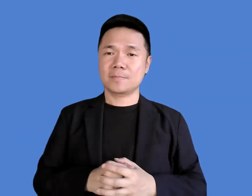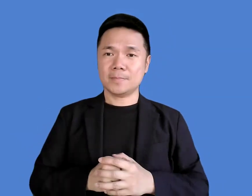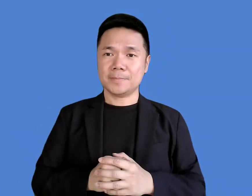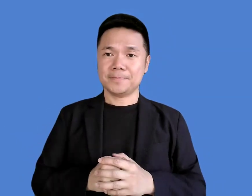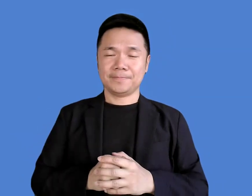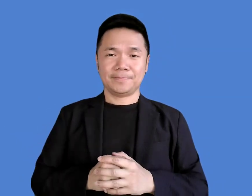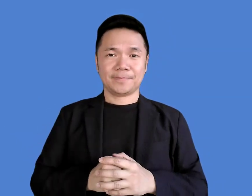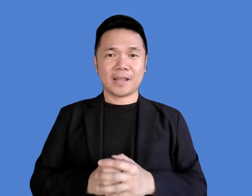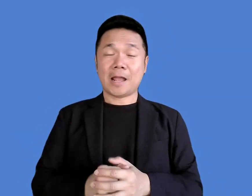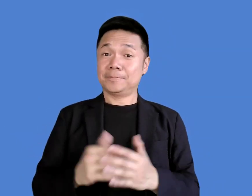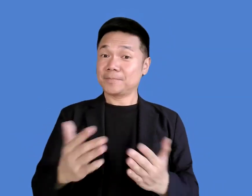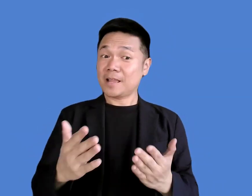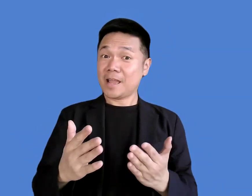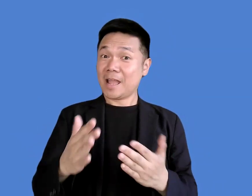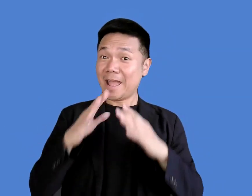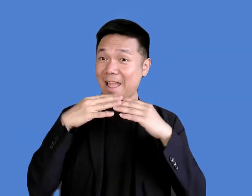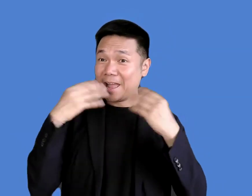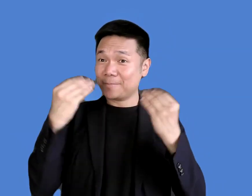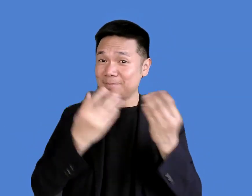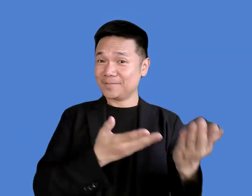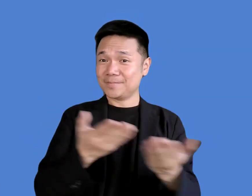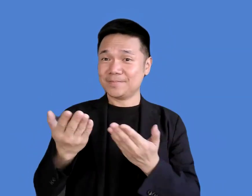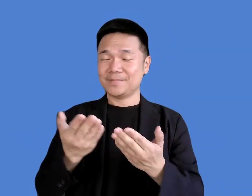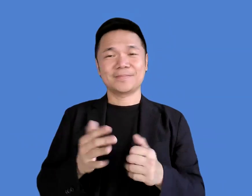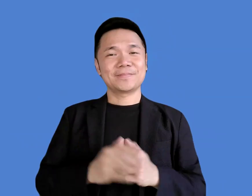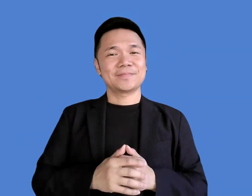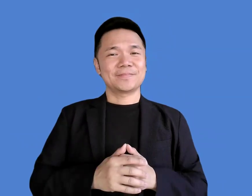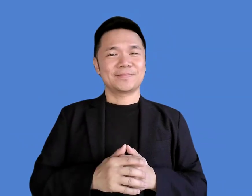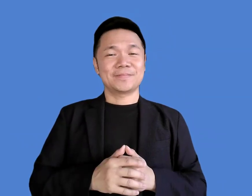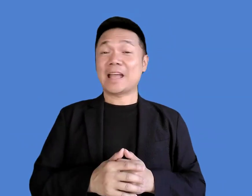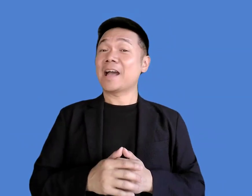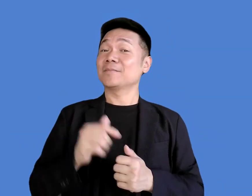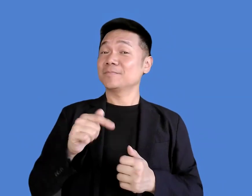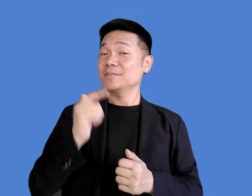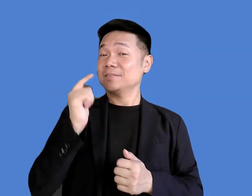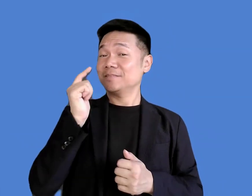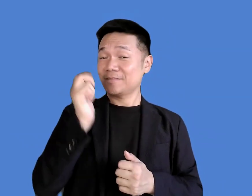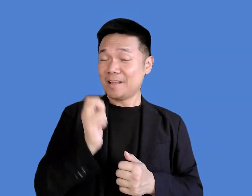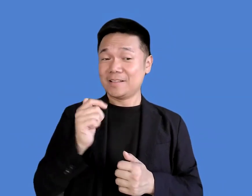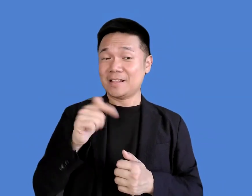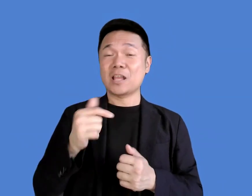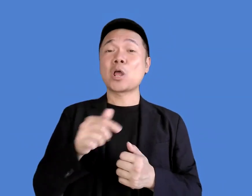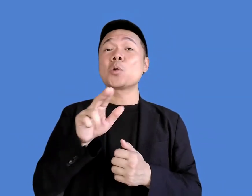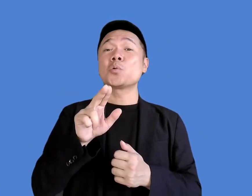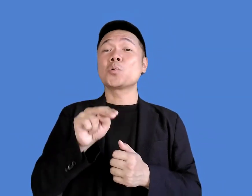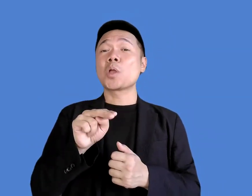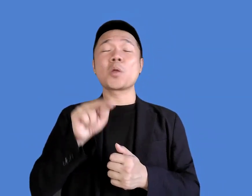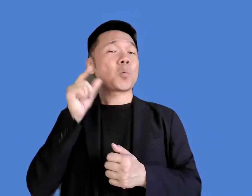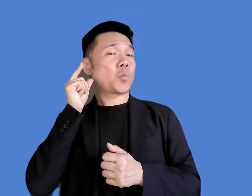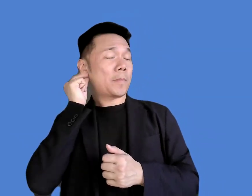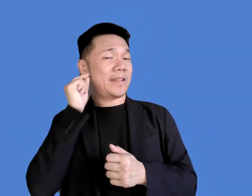really pleased to be here with you all to officially unveil together the UN Women Gender Action